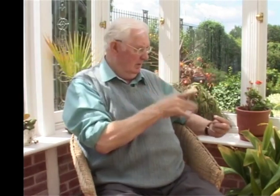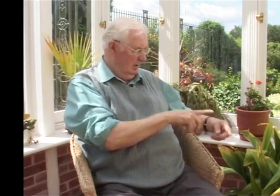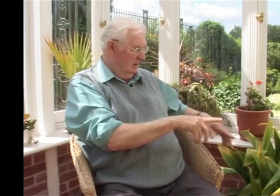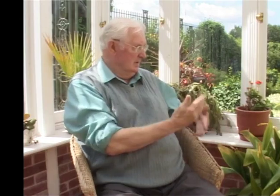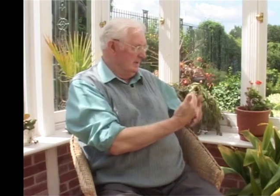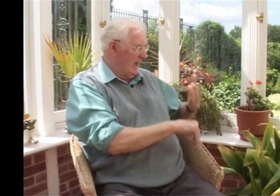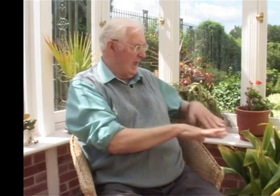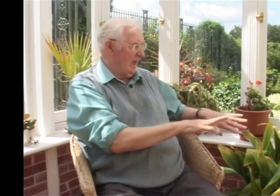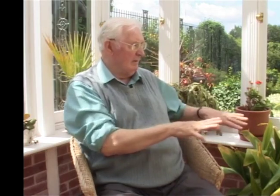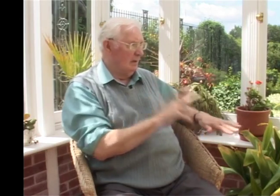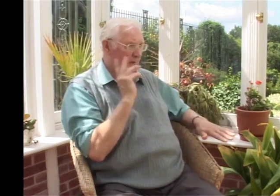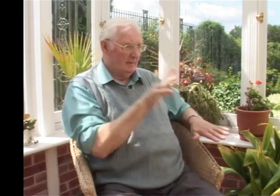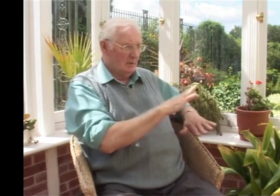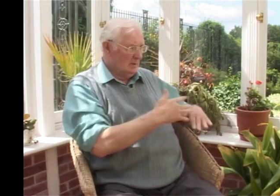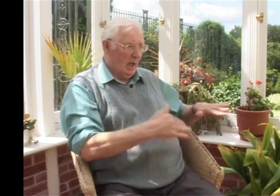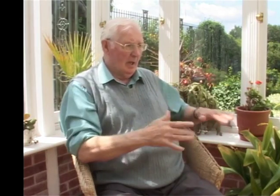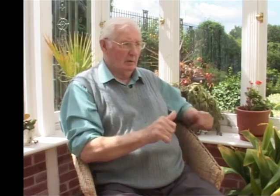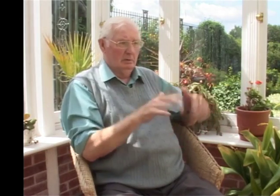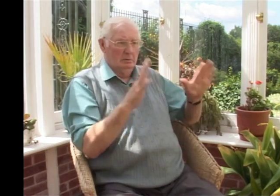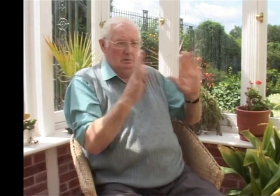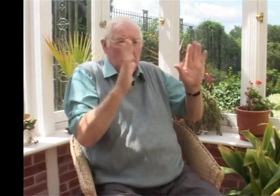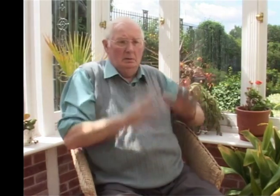the dorm, then God knows what would have happened.